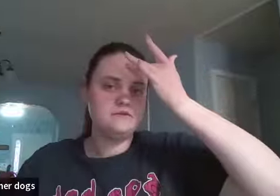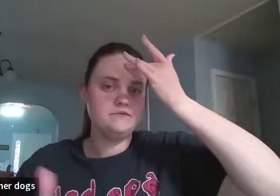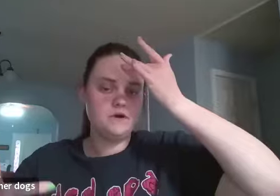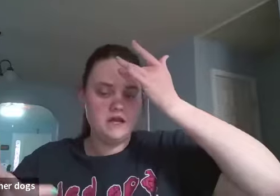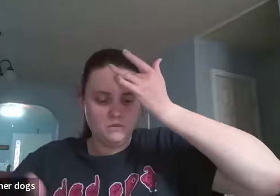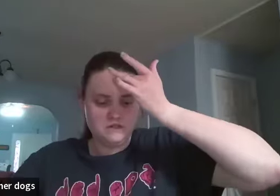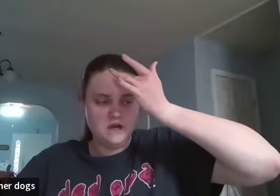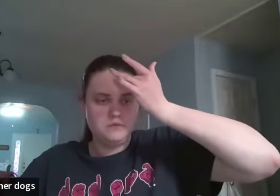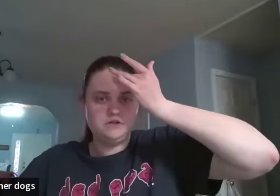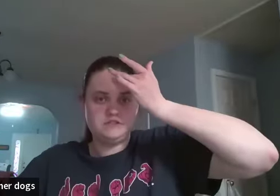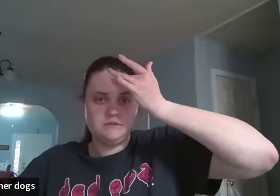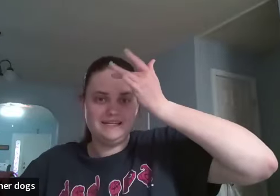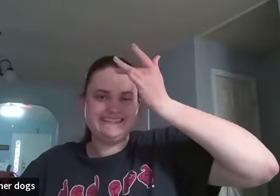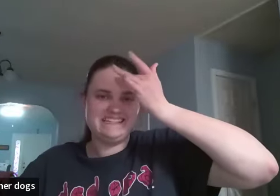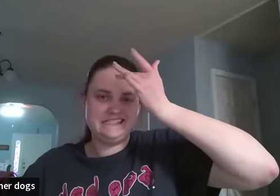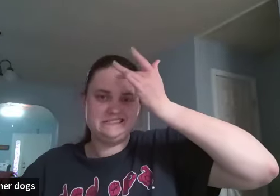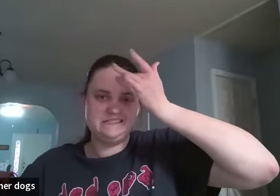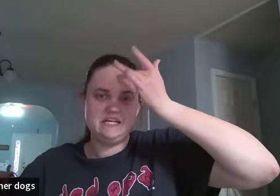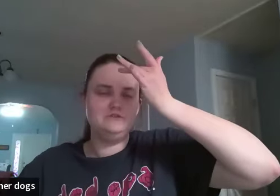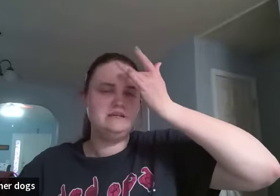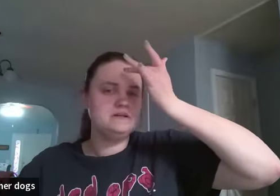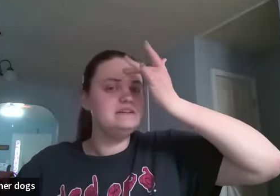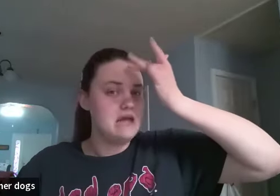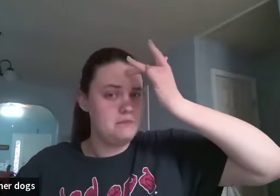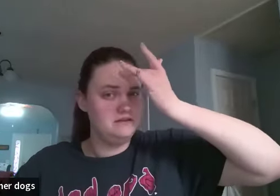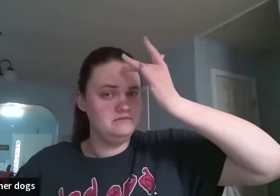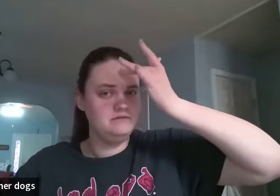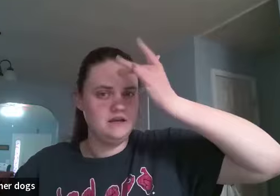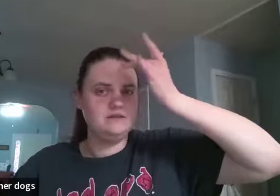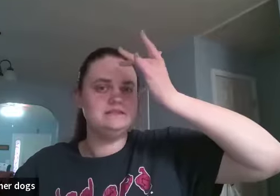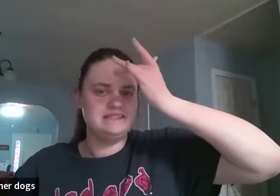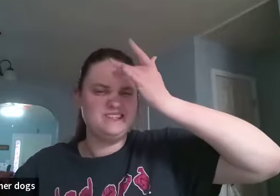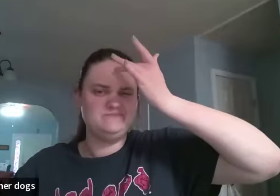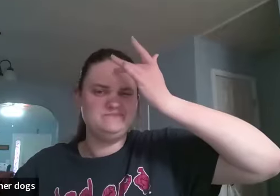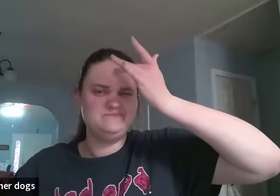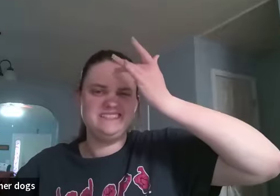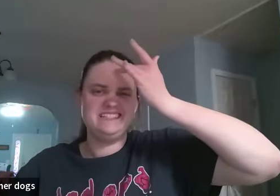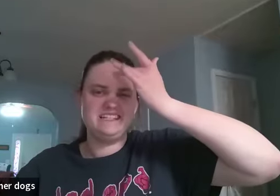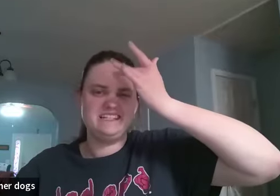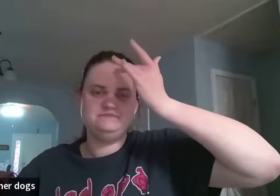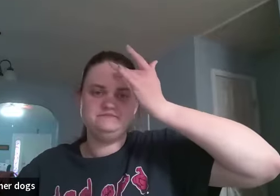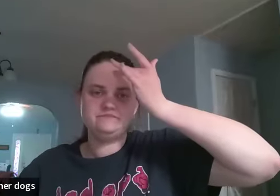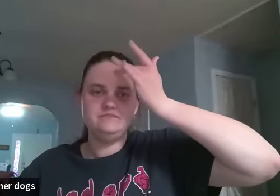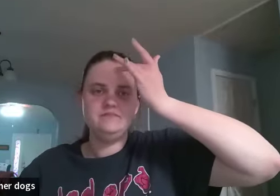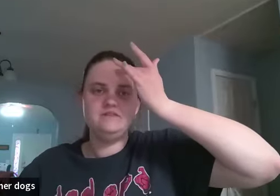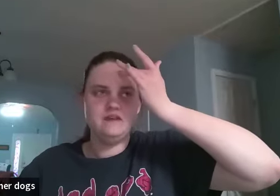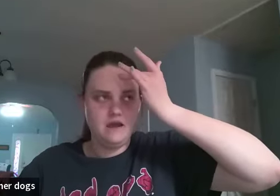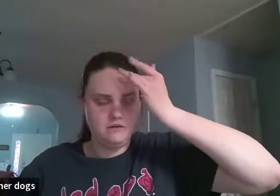of your forehead and one top on your stomach. Sick. And you typically tap it. Okay, sick, sick.